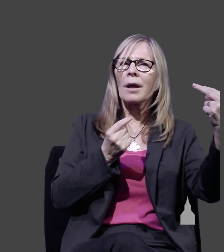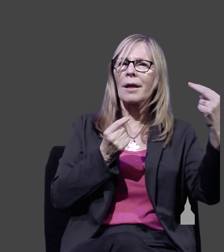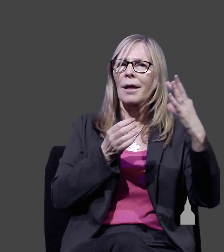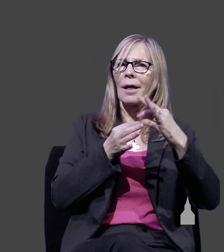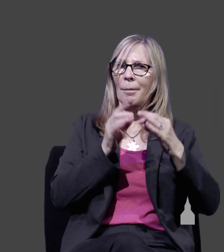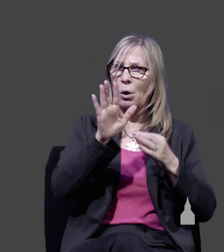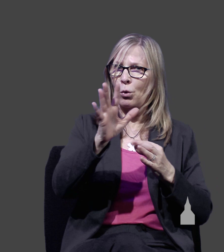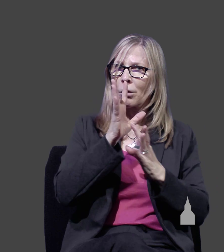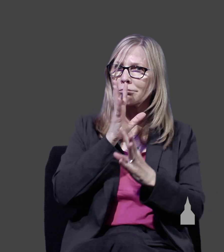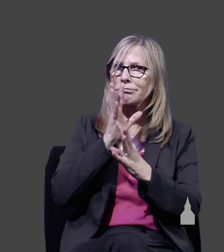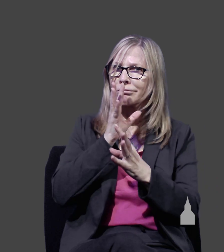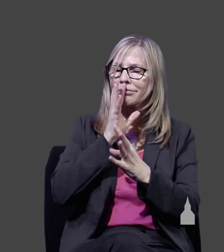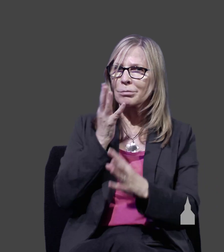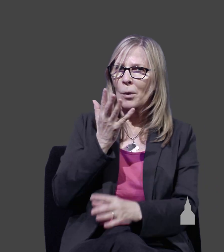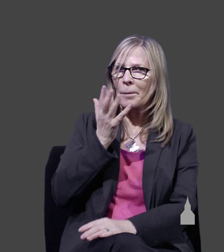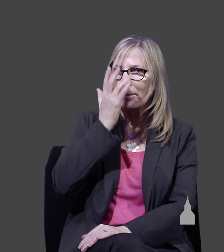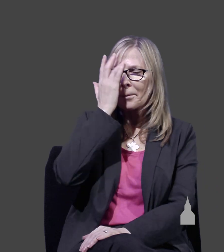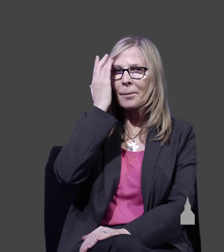mouth?